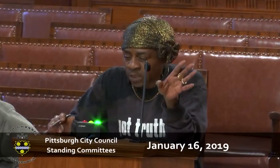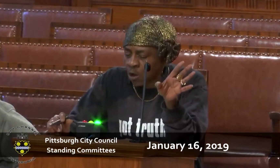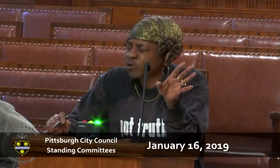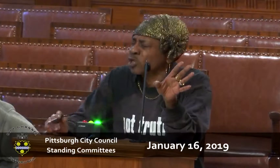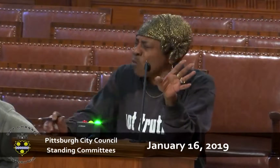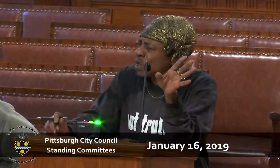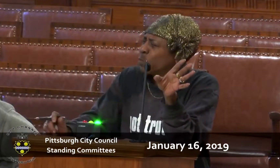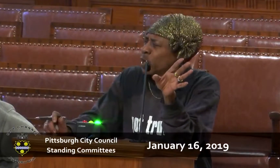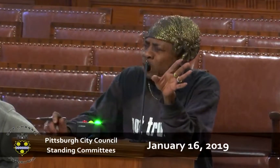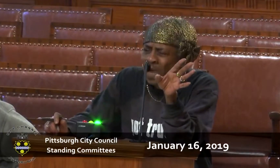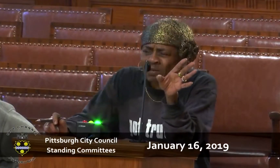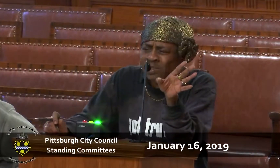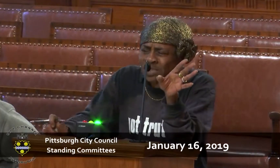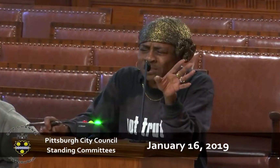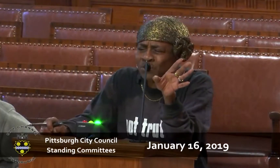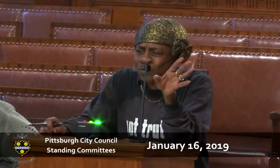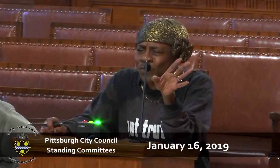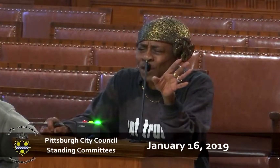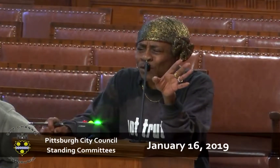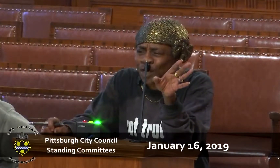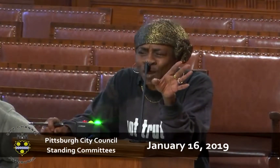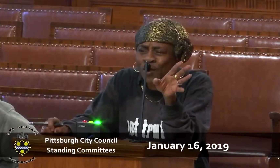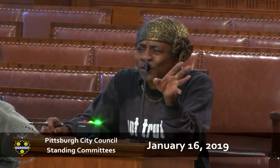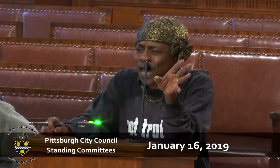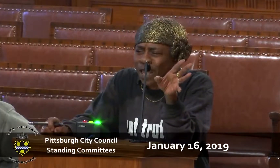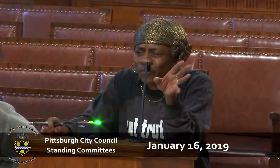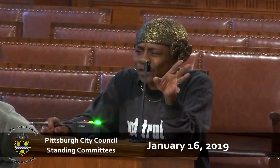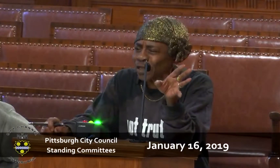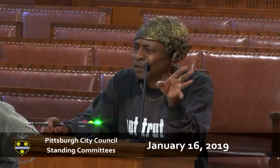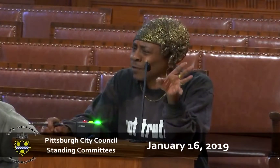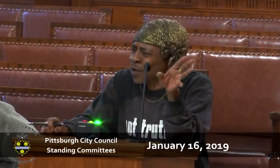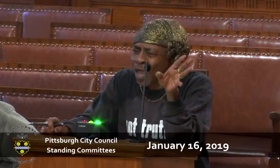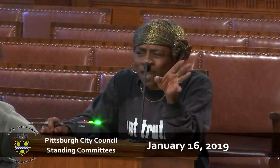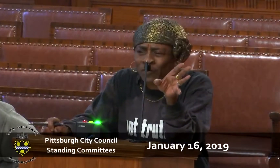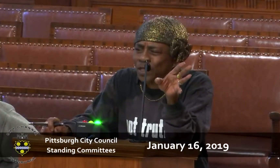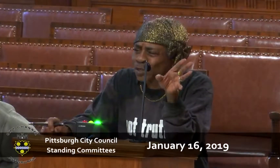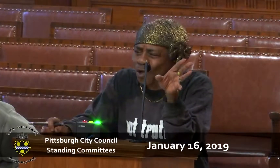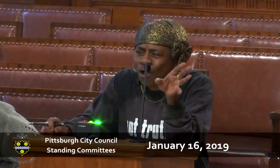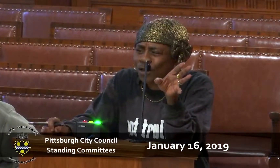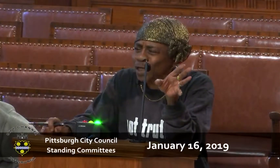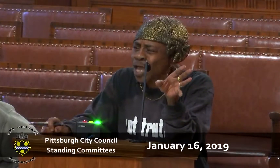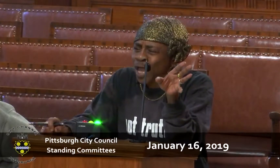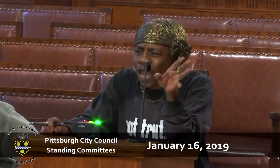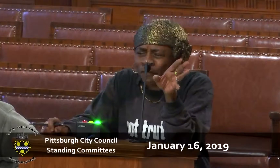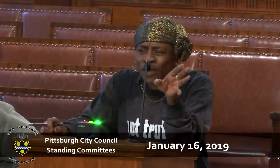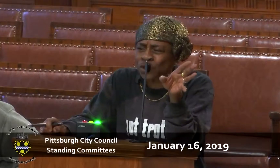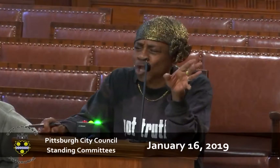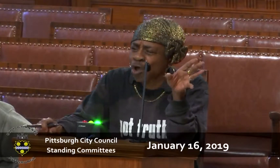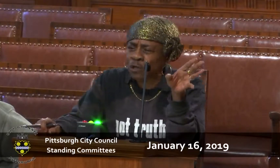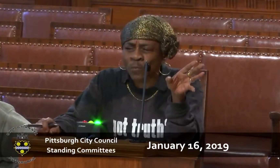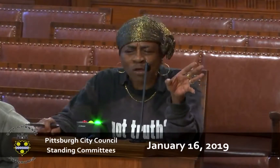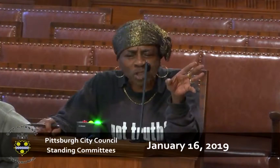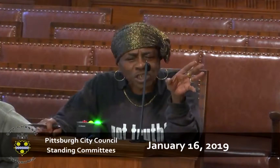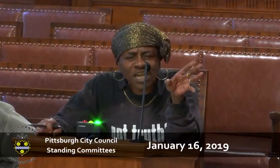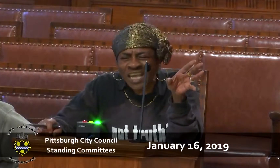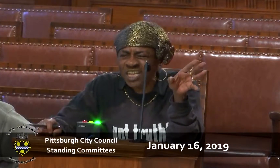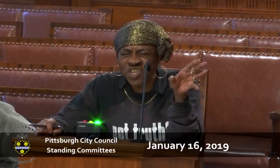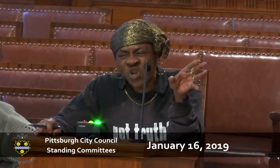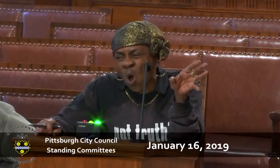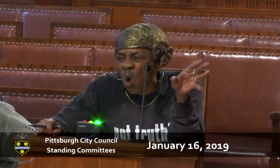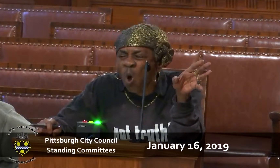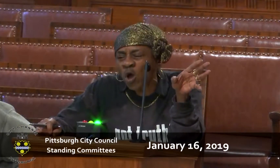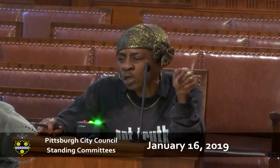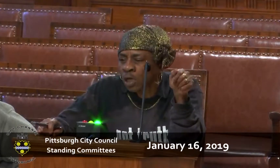that, but then also I want to bring up, I was listening on the radio and I heard Anthony. Anthony is calling. Anthony is talking about you just like